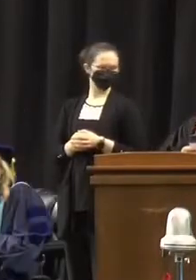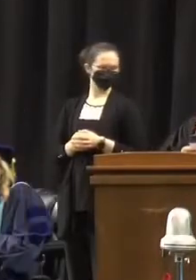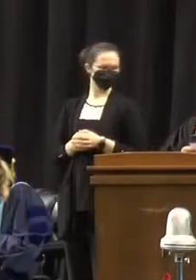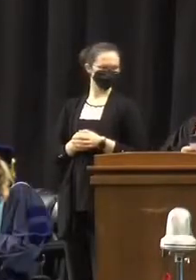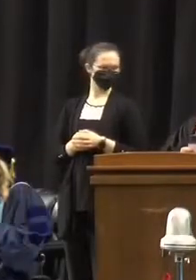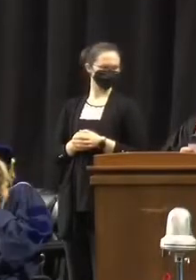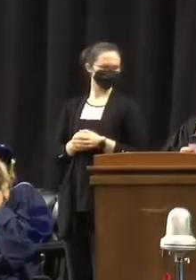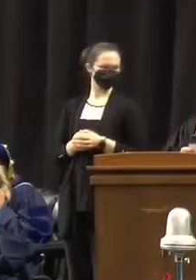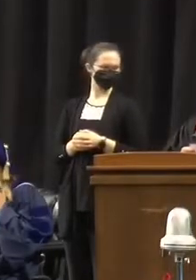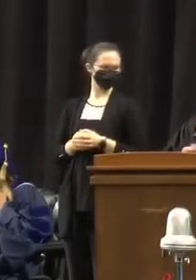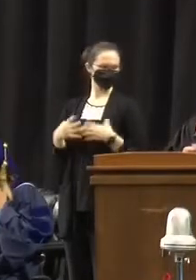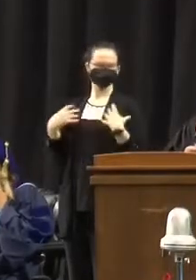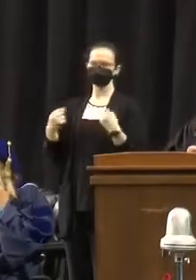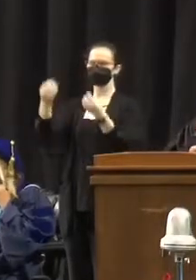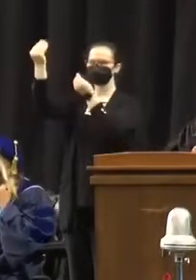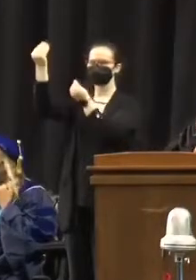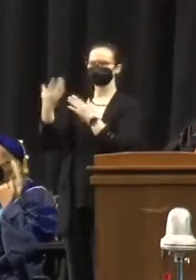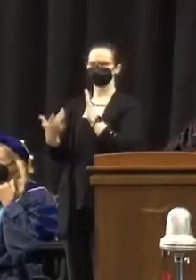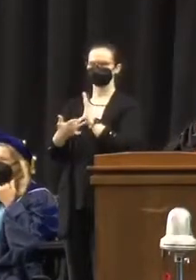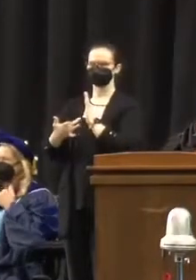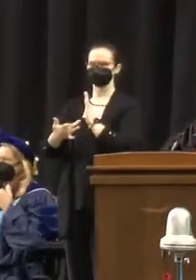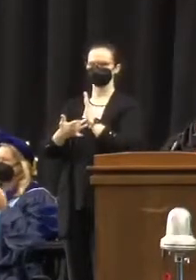Health Information Technology.